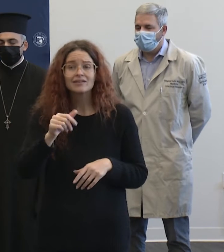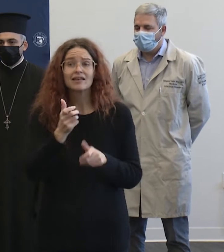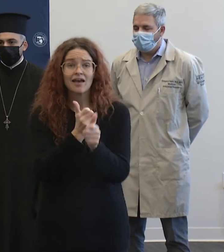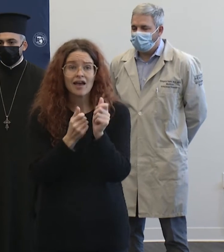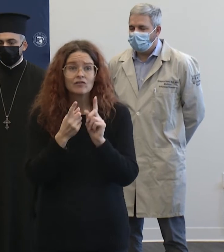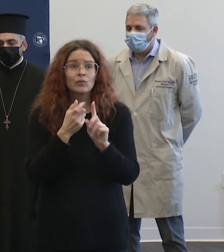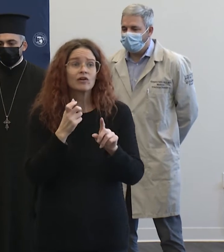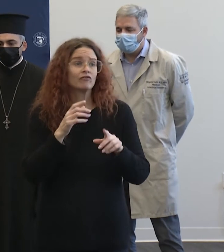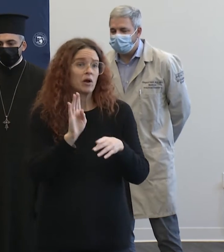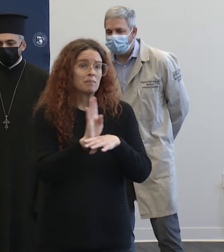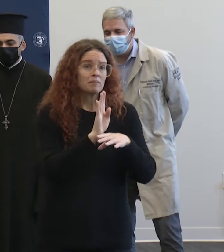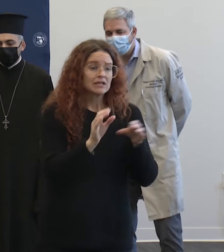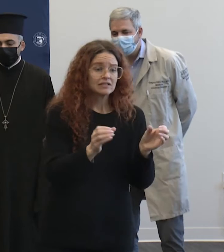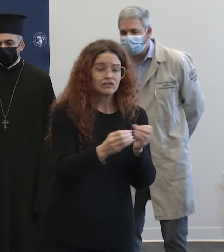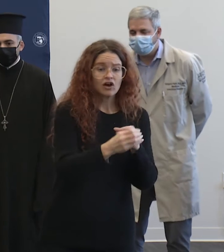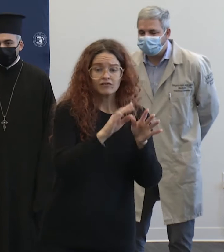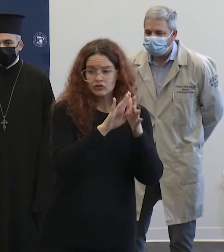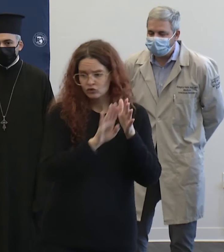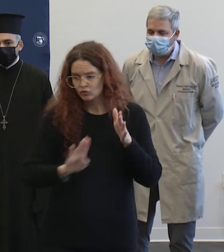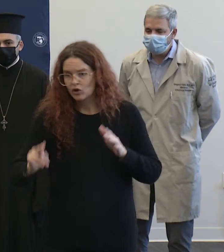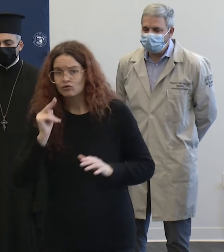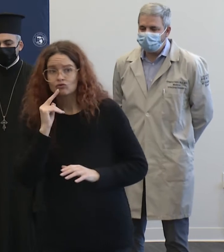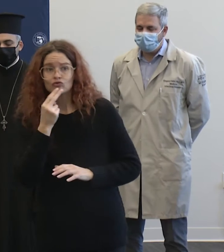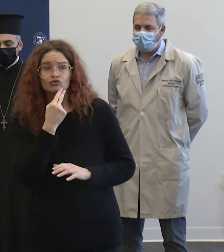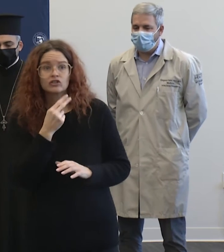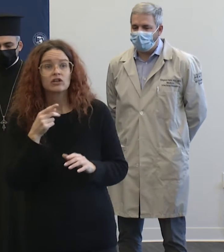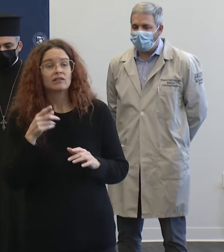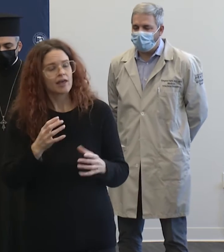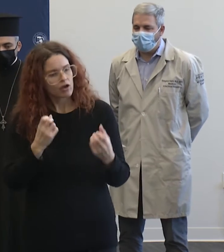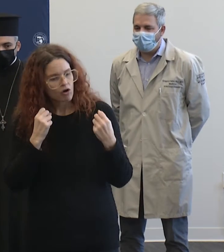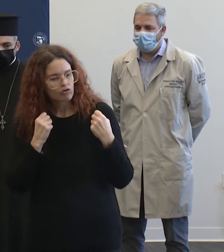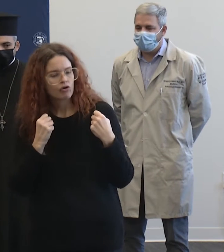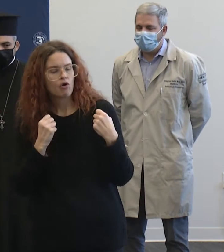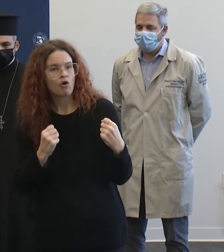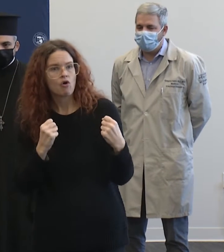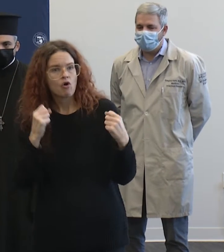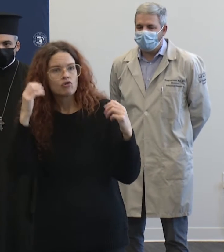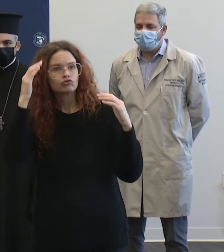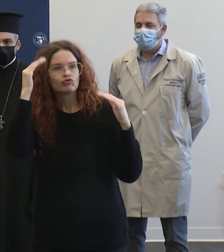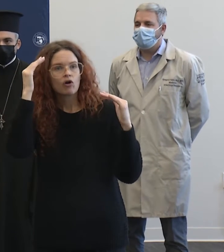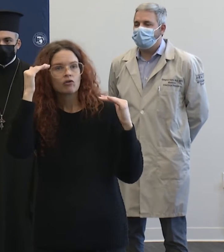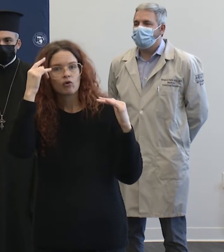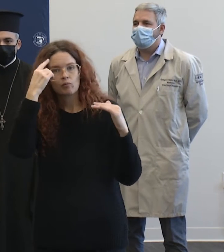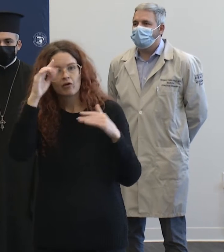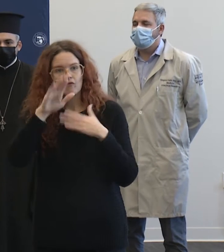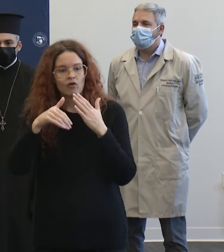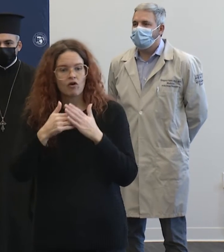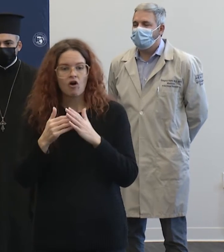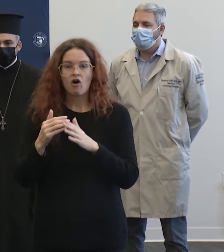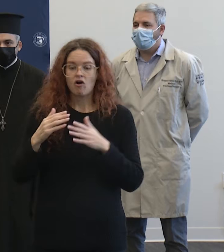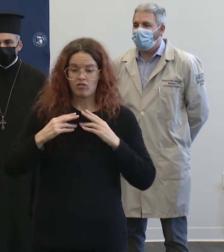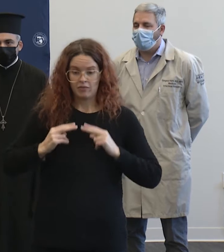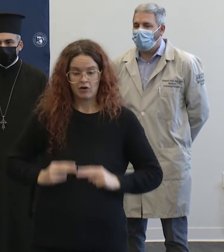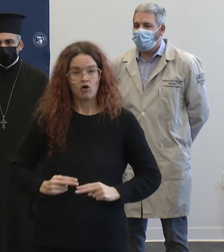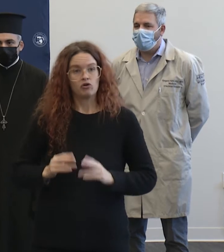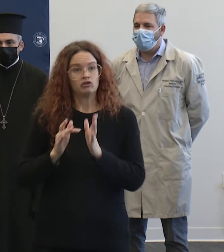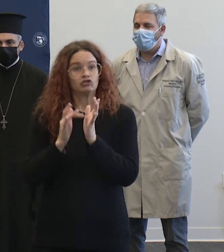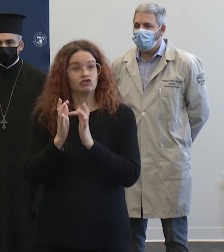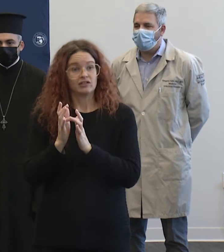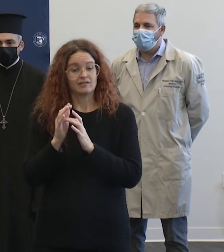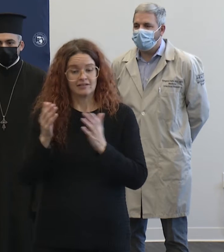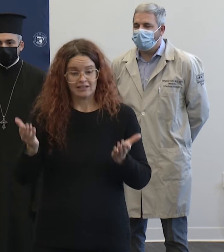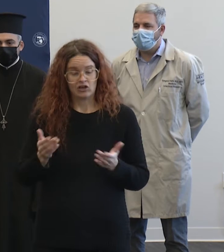the business office through dietary, they are the concrete hope of the flesh and blood Jesus in our midst.